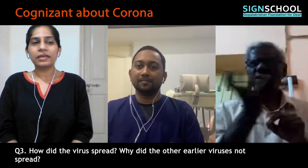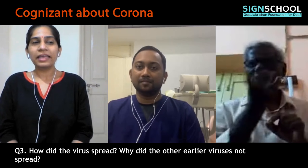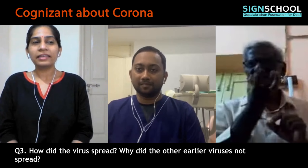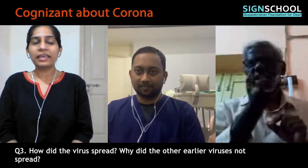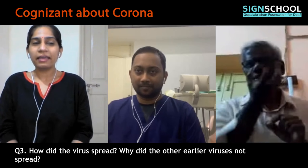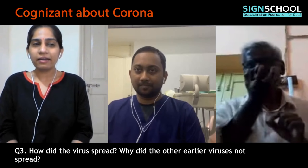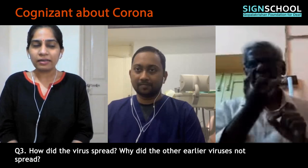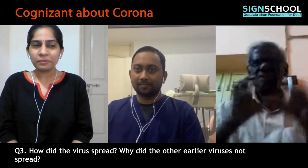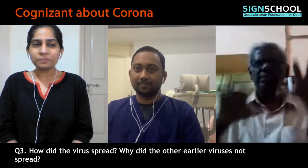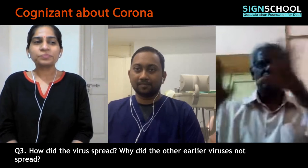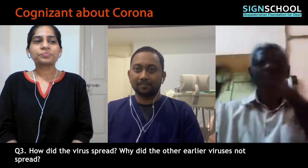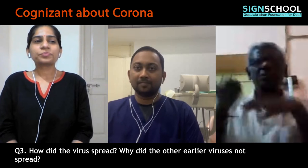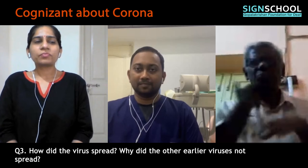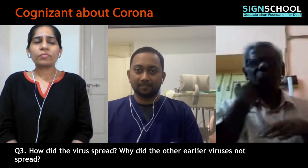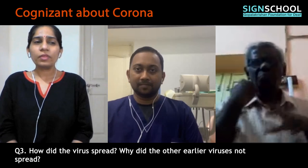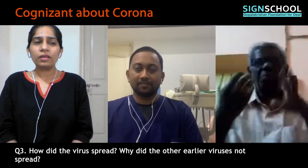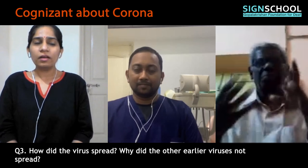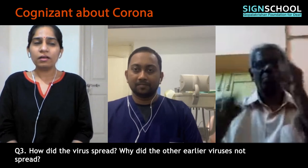viruses in Kerala,